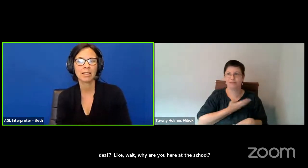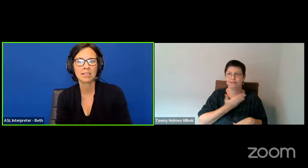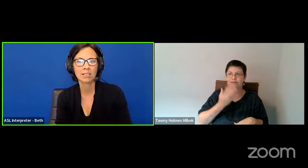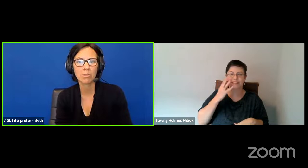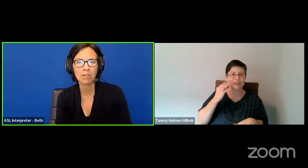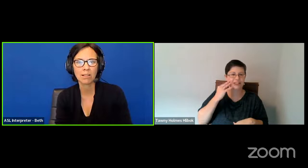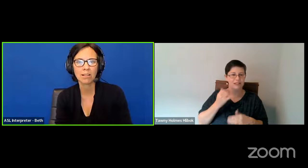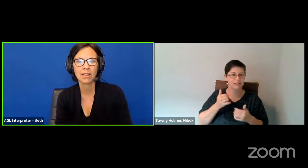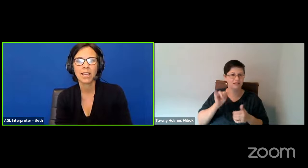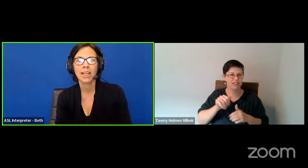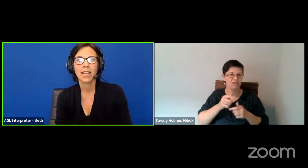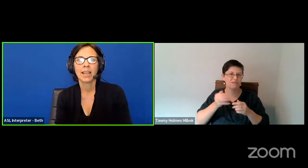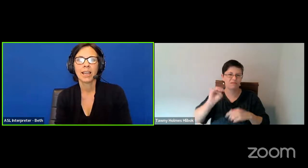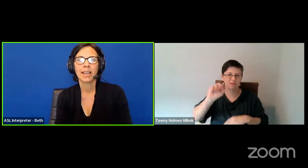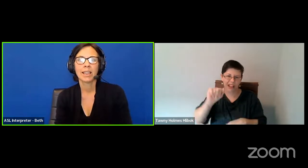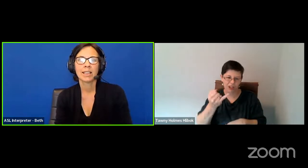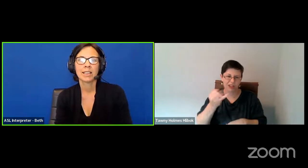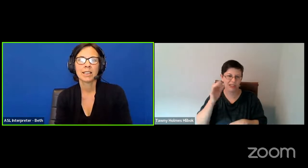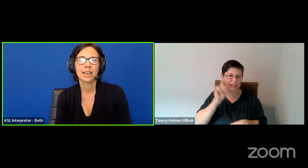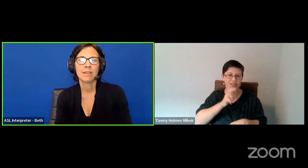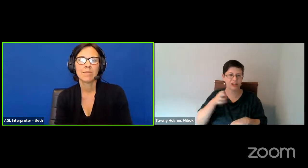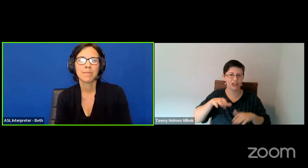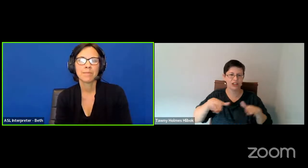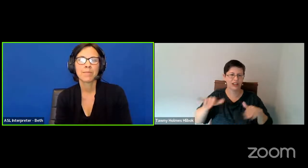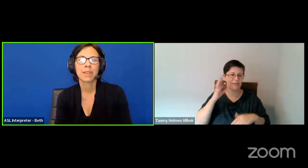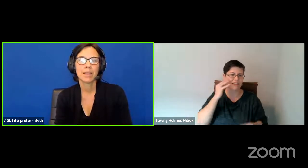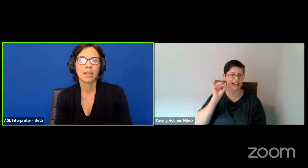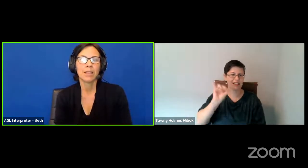student in the school. And,